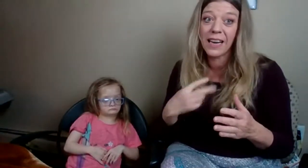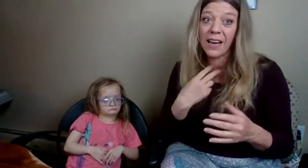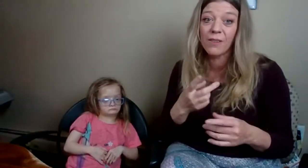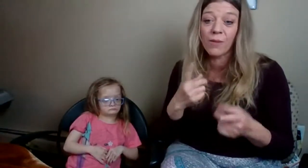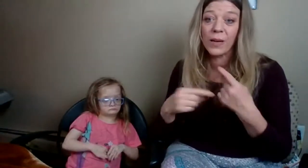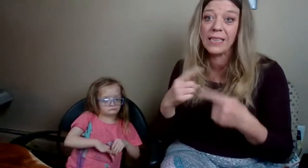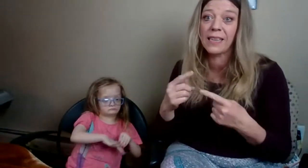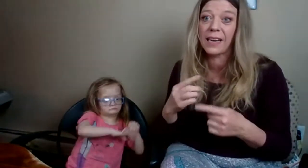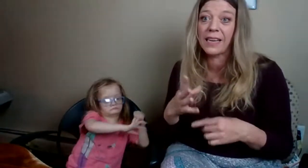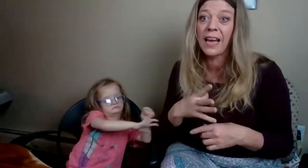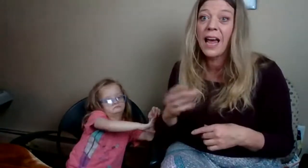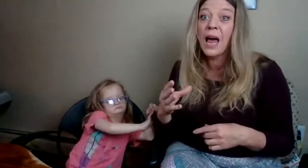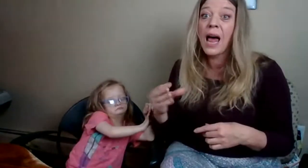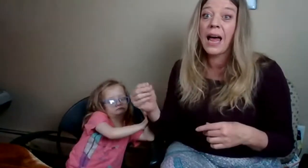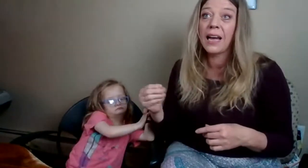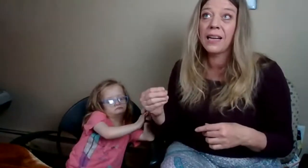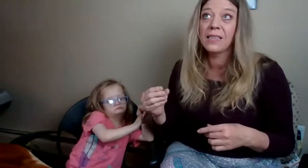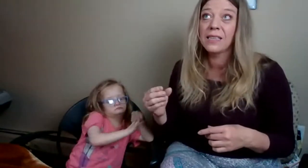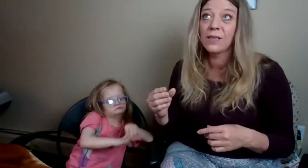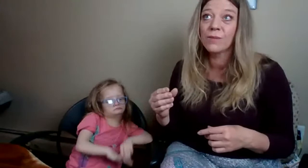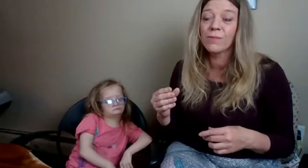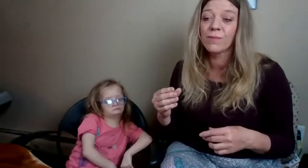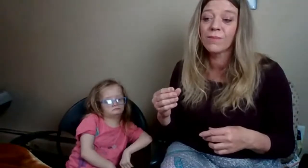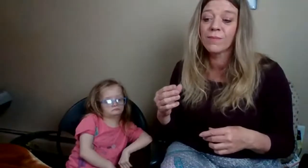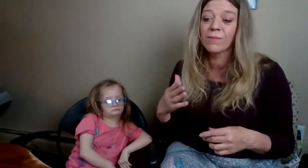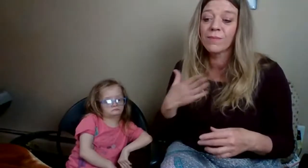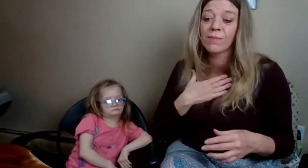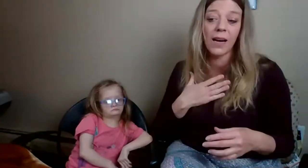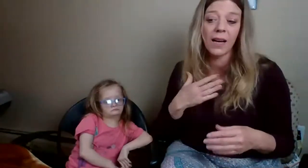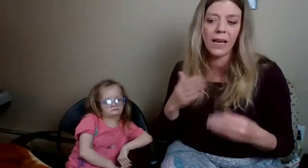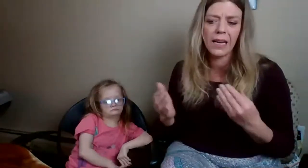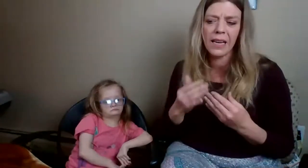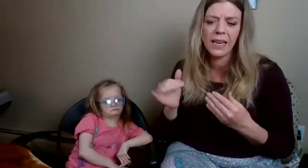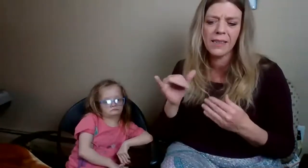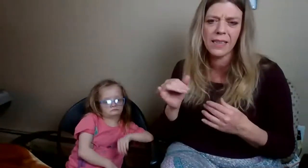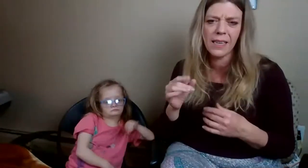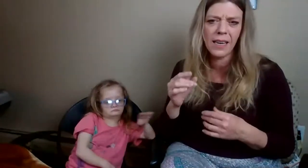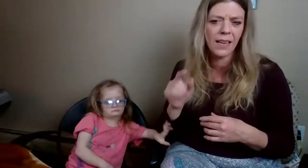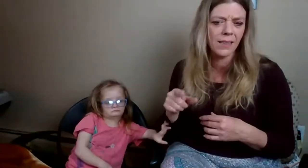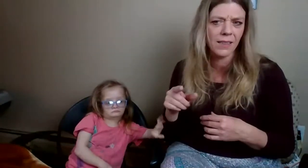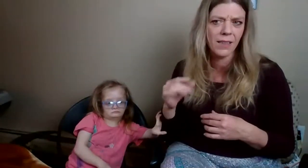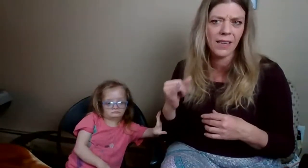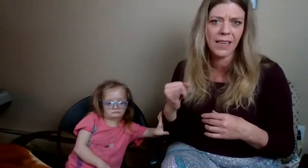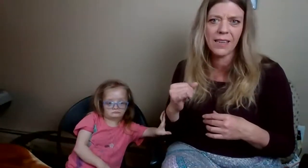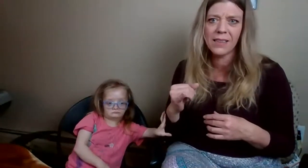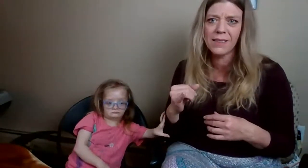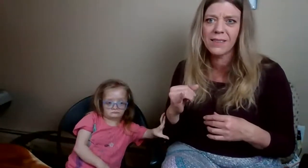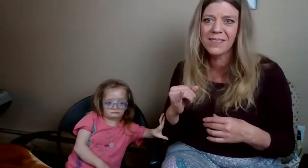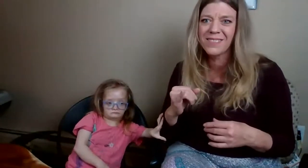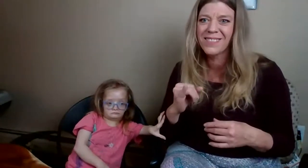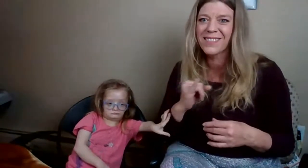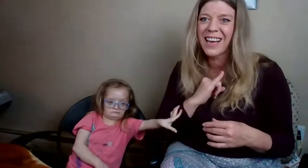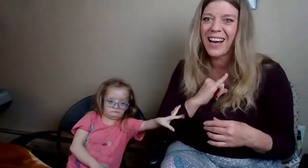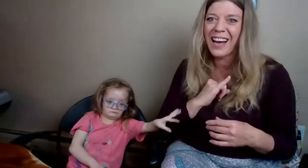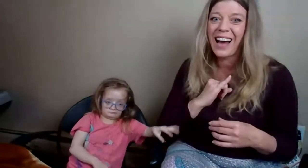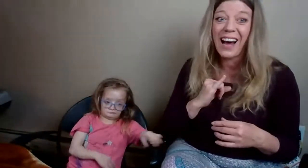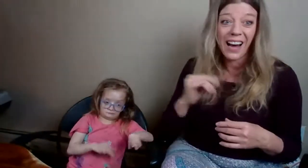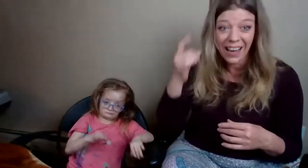understand voice sign? And my easy answer is, I